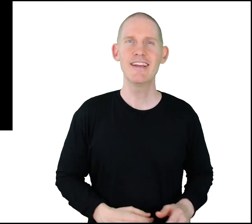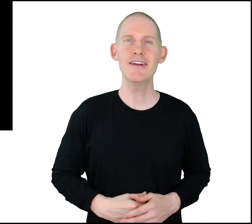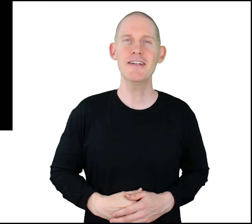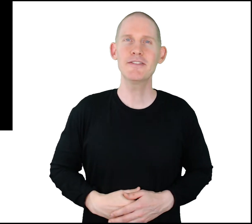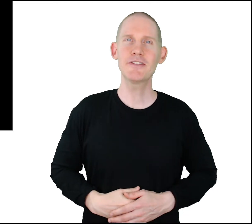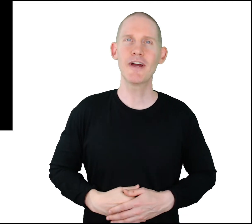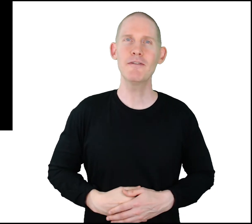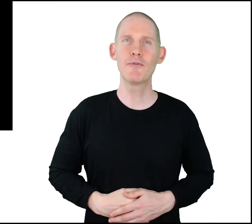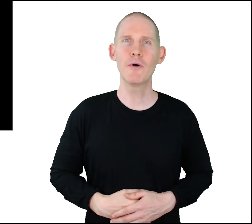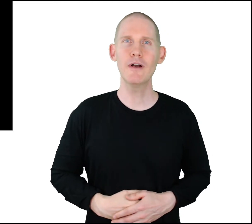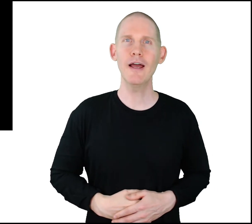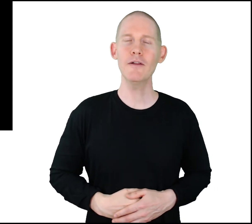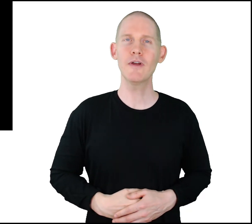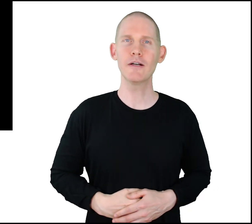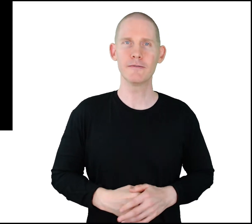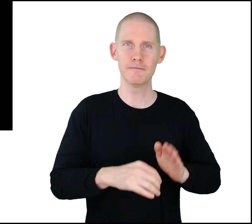Here is a sign for elevator.